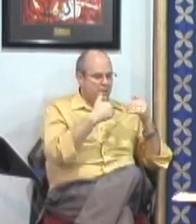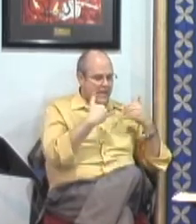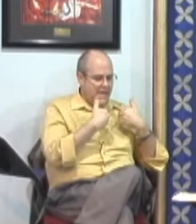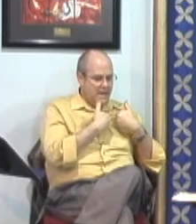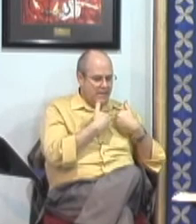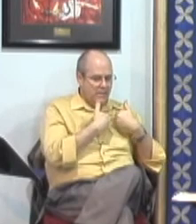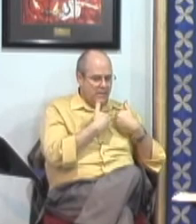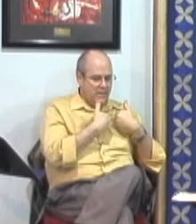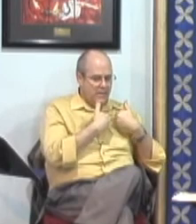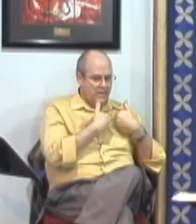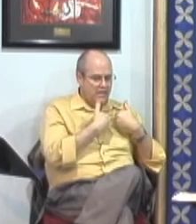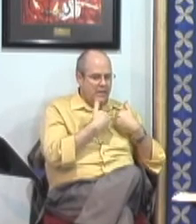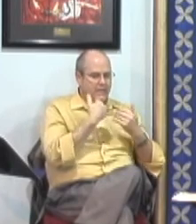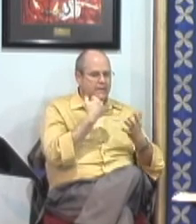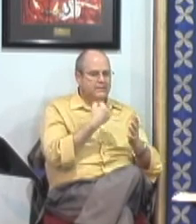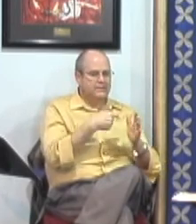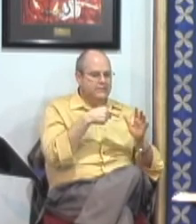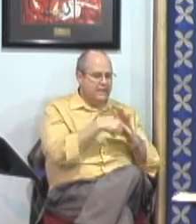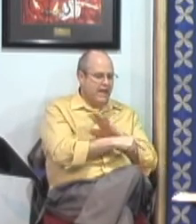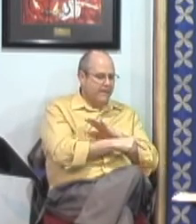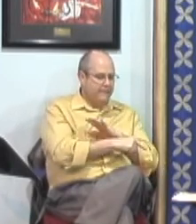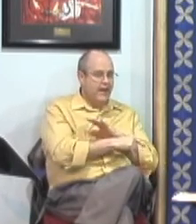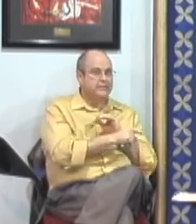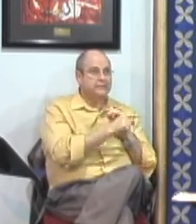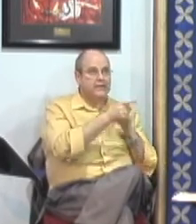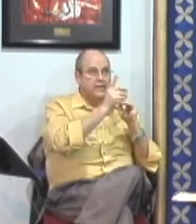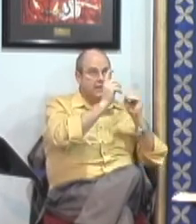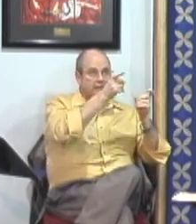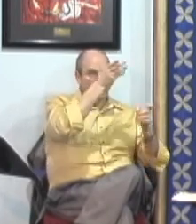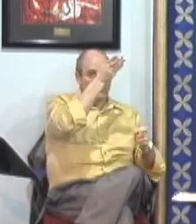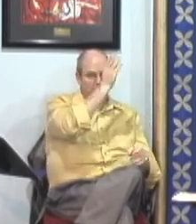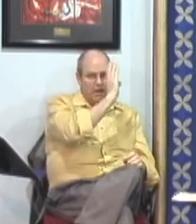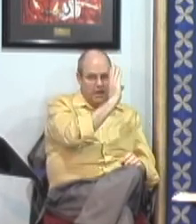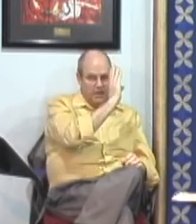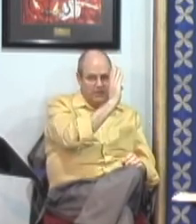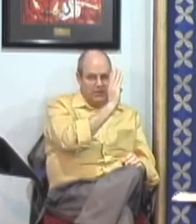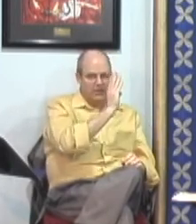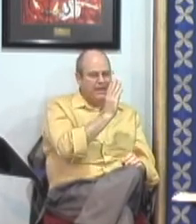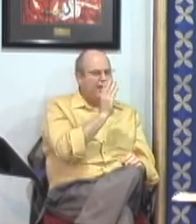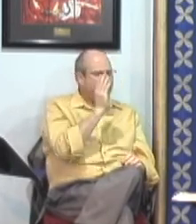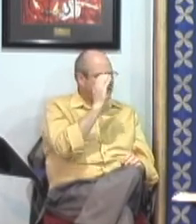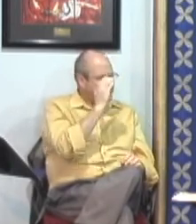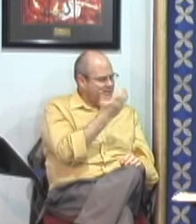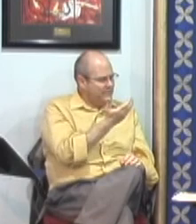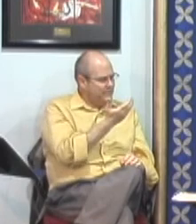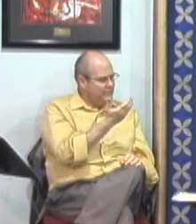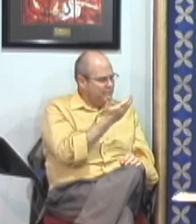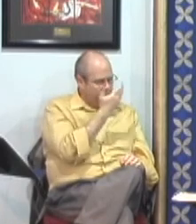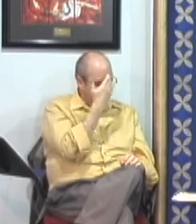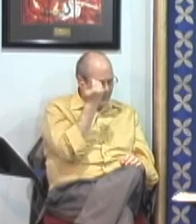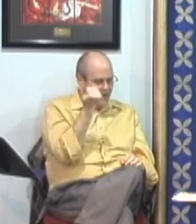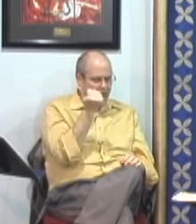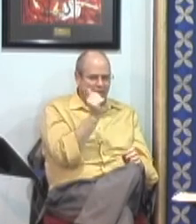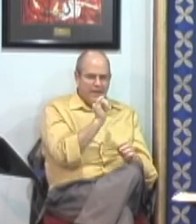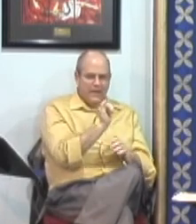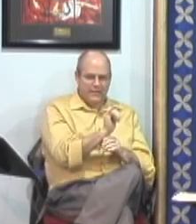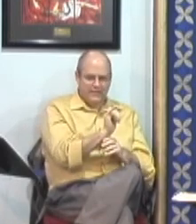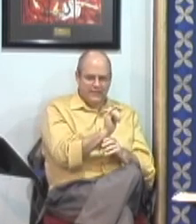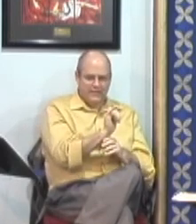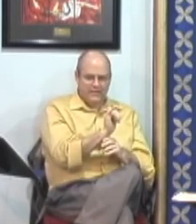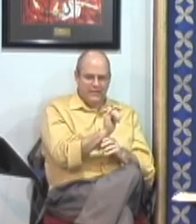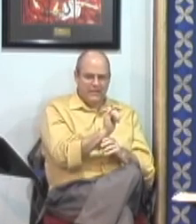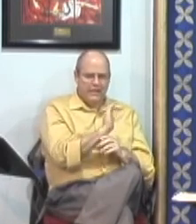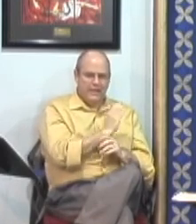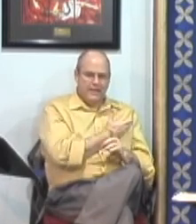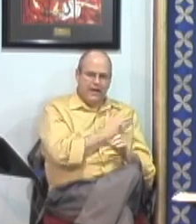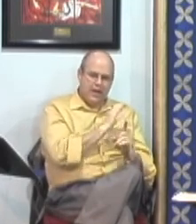the flock sacrificed to God in gratitude. And it seems to me like we've lost sight of that in our